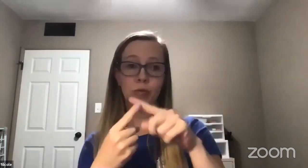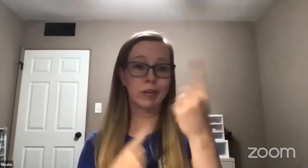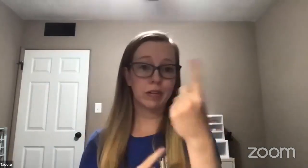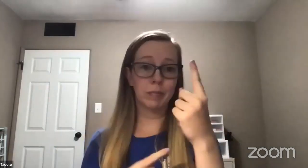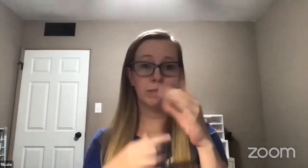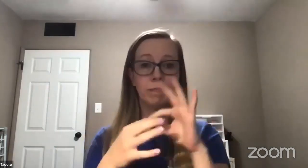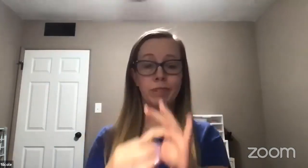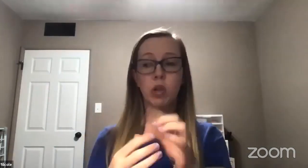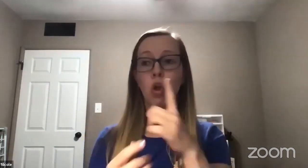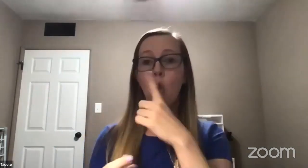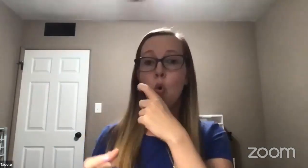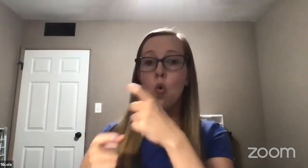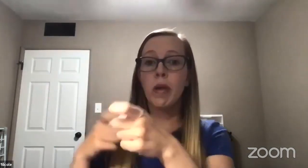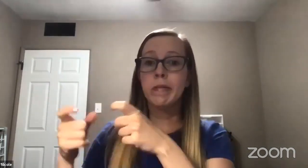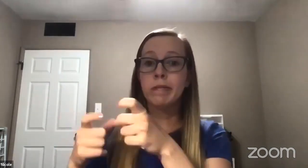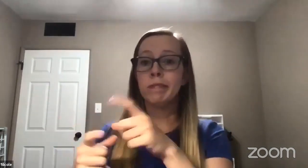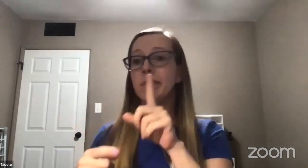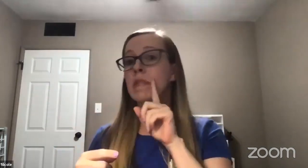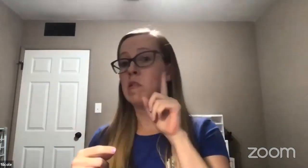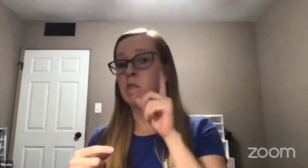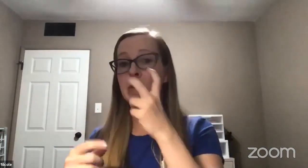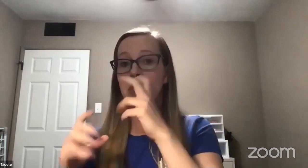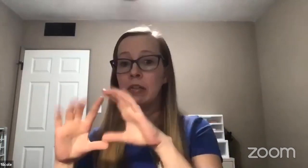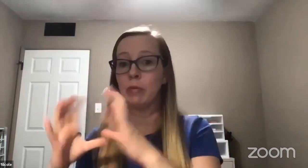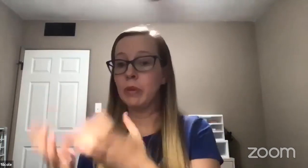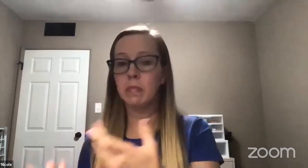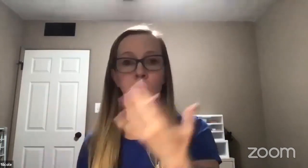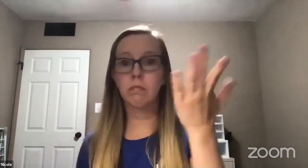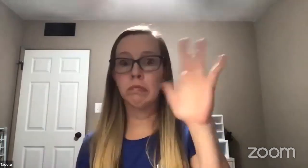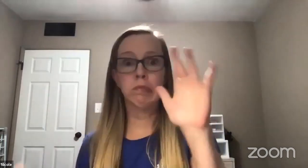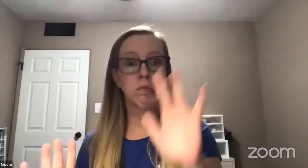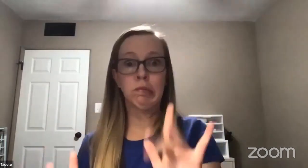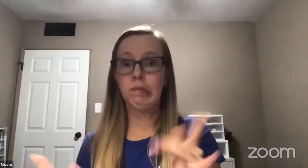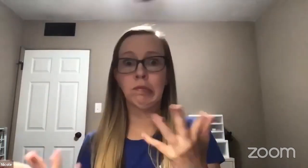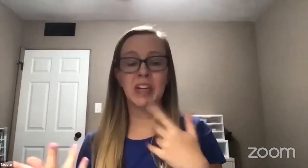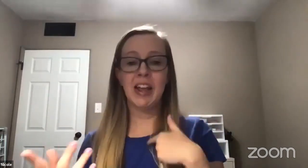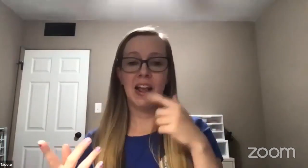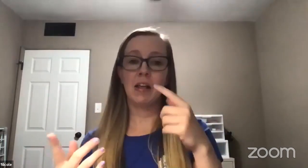But if I need to make a referral in terms of who handles